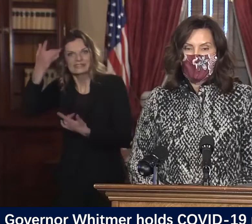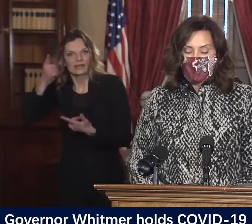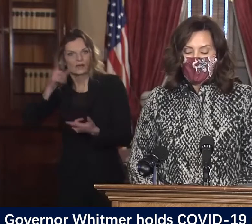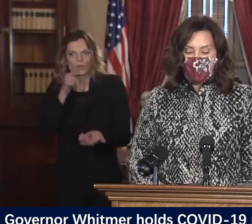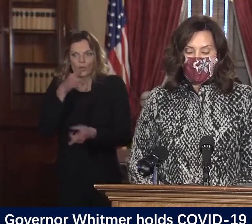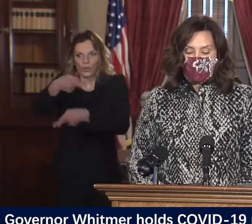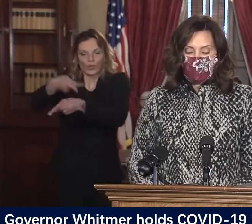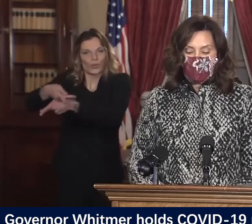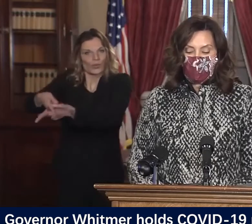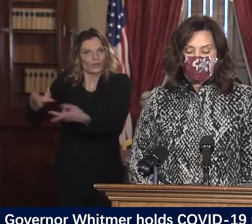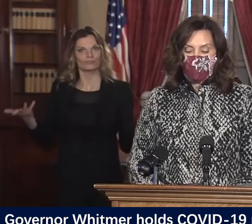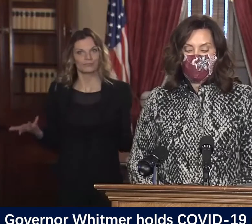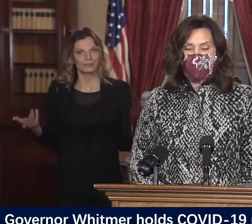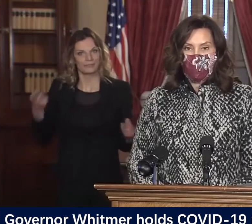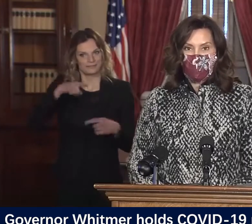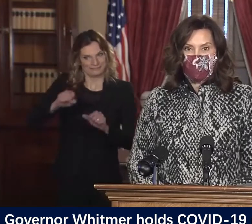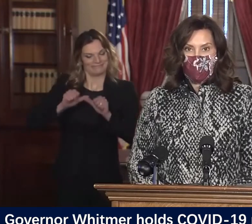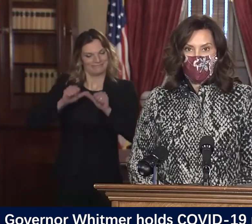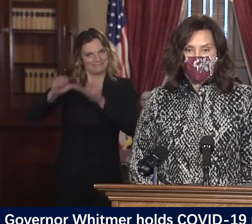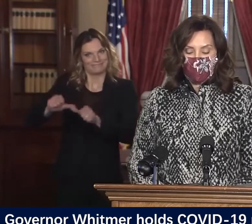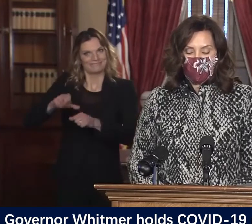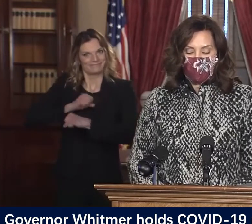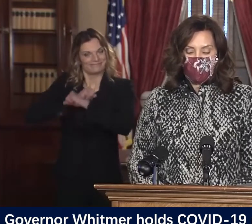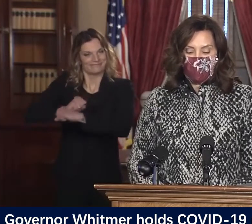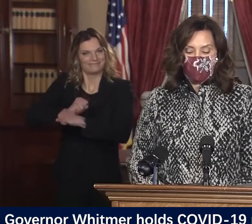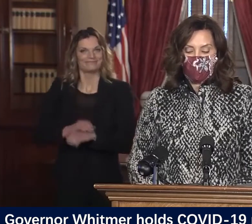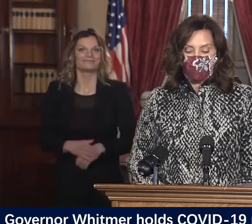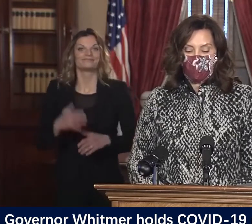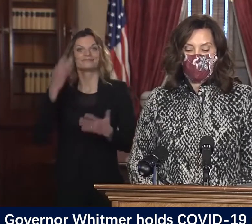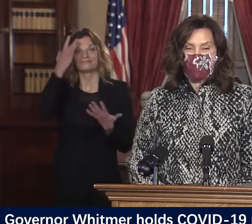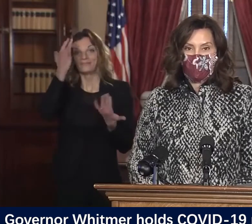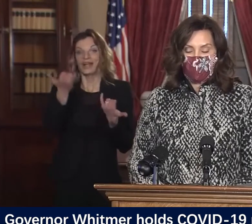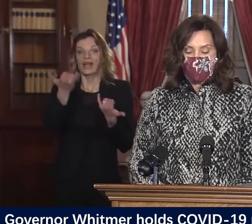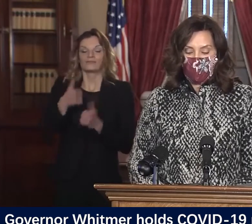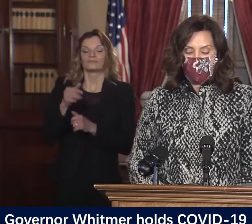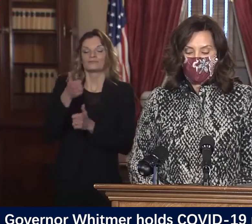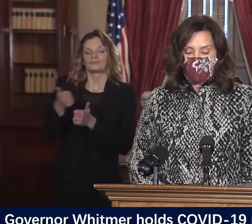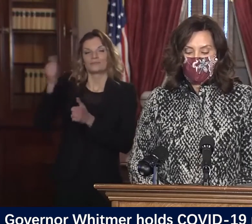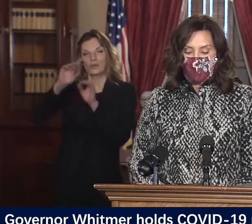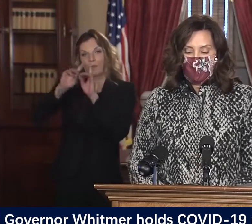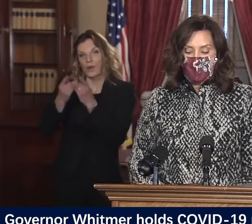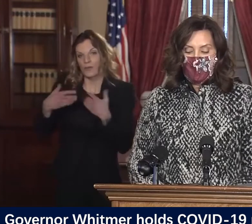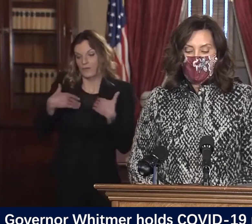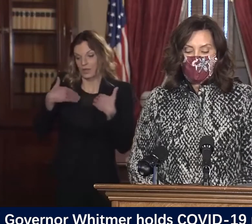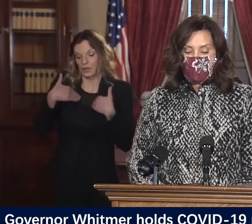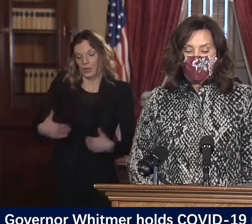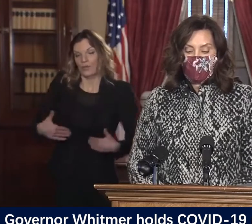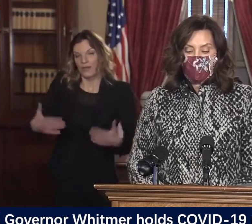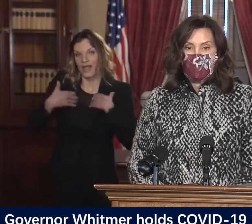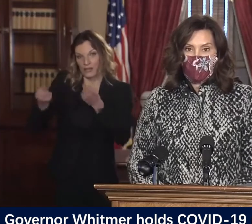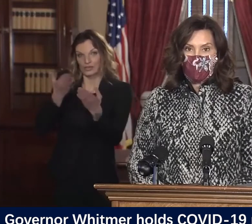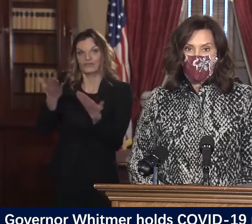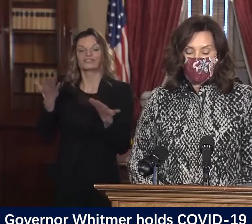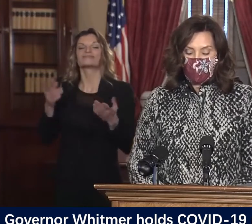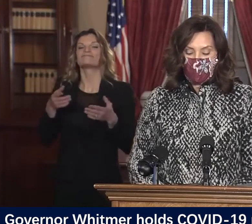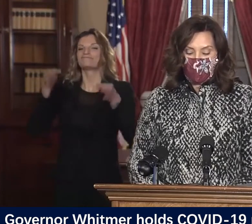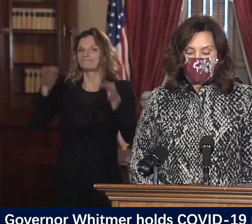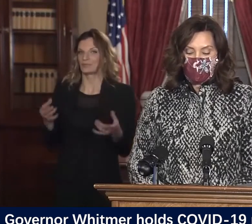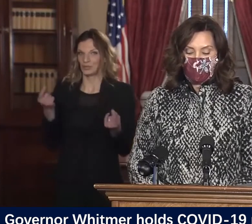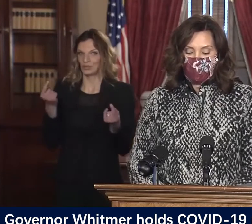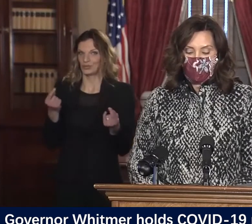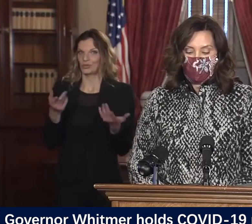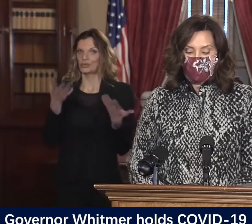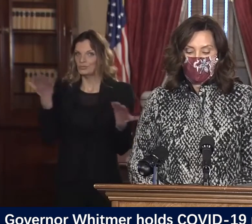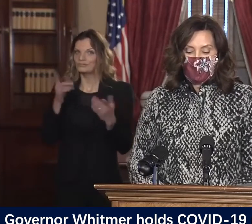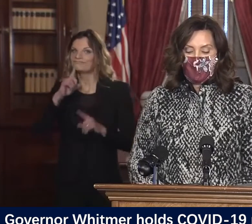why our hospital systems implored the Department of Health and Human Services to extend the pause. And so we are going to give it 12 more